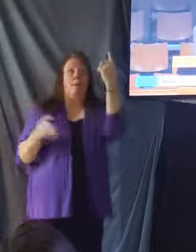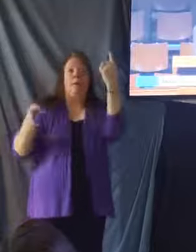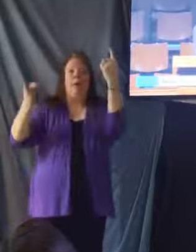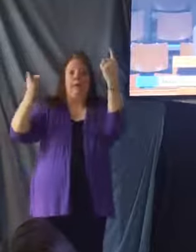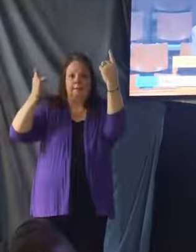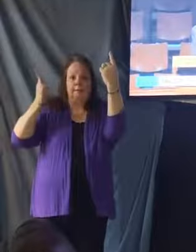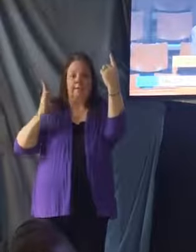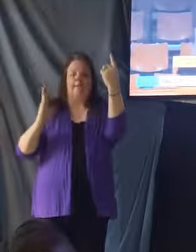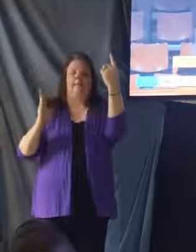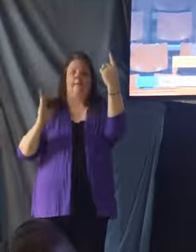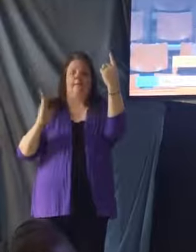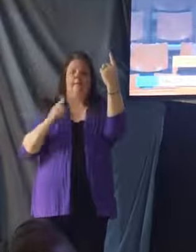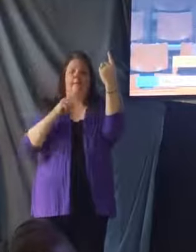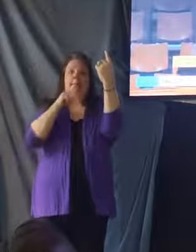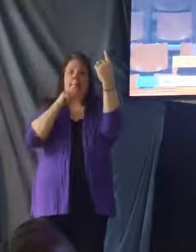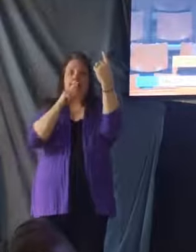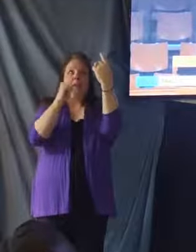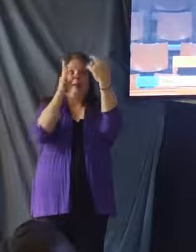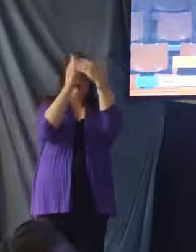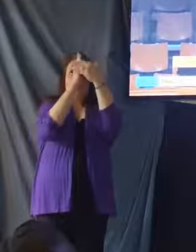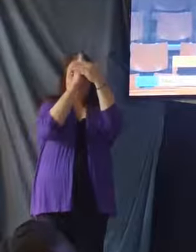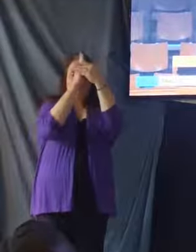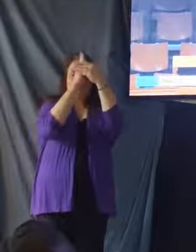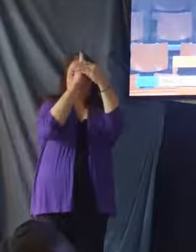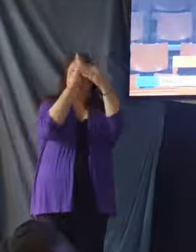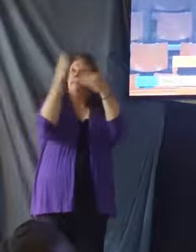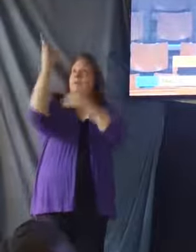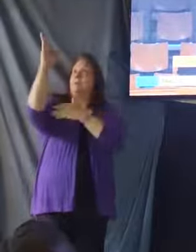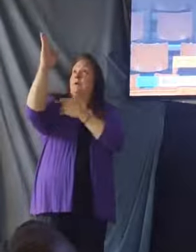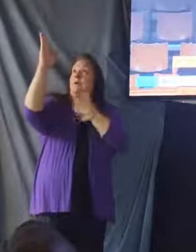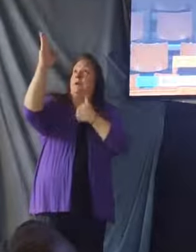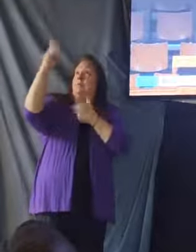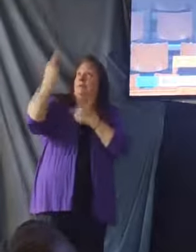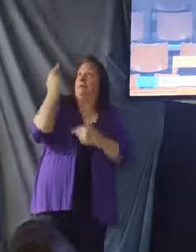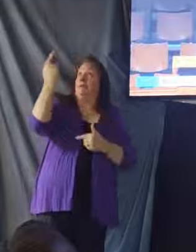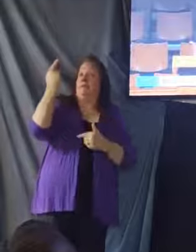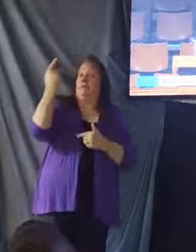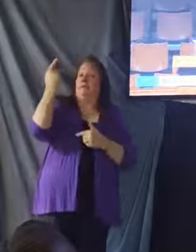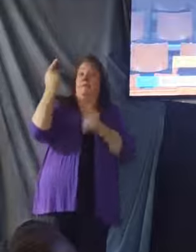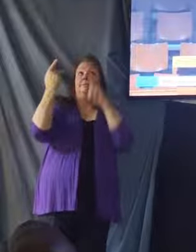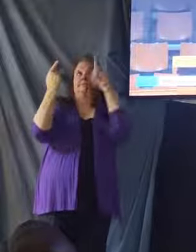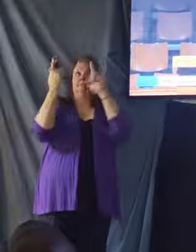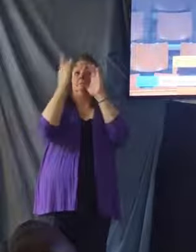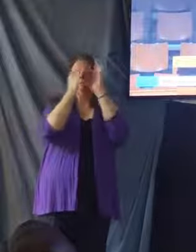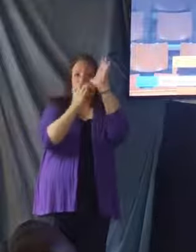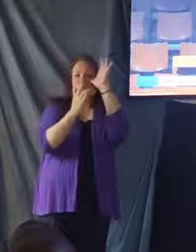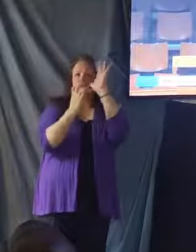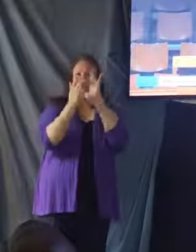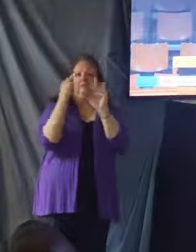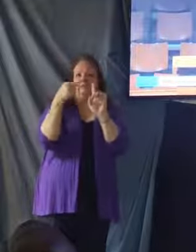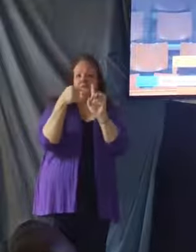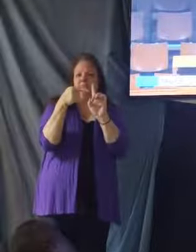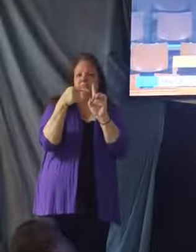God and one mediator between God and men, the man Christ